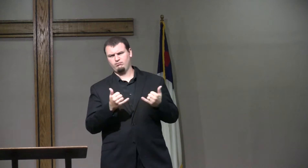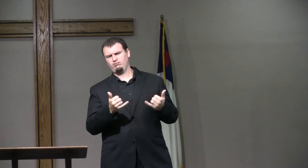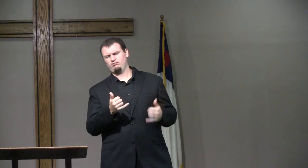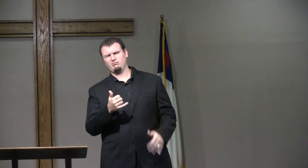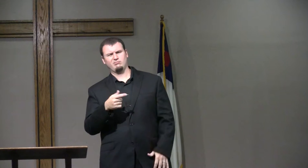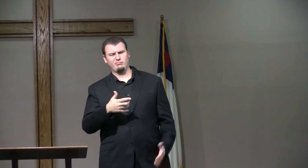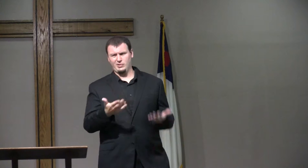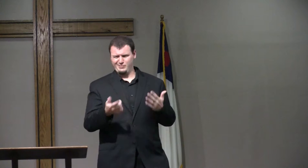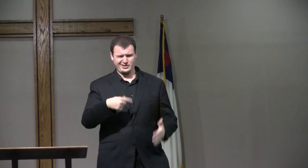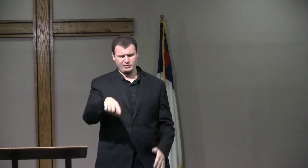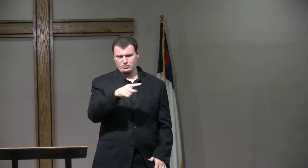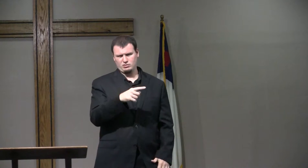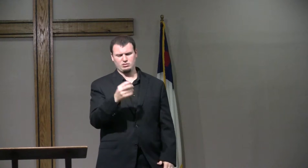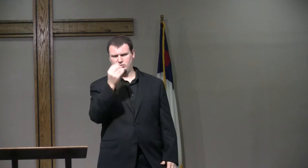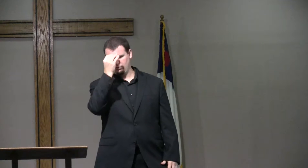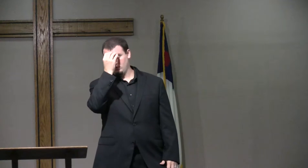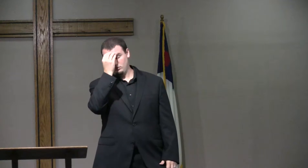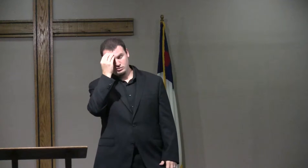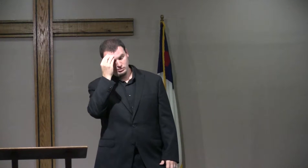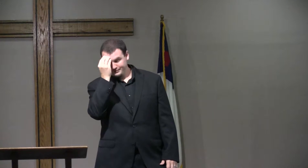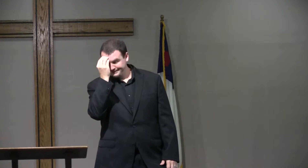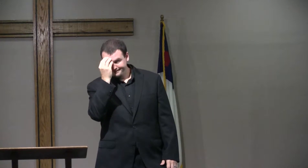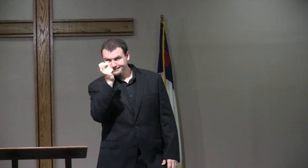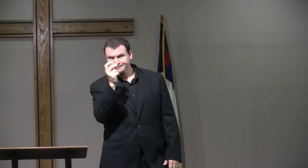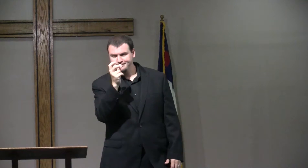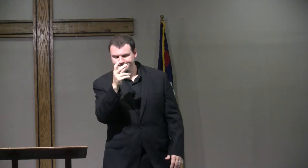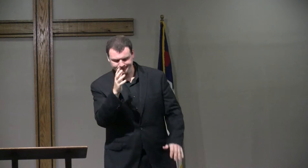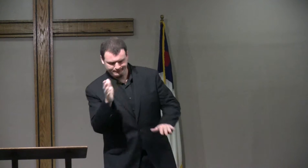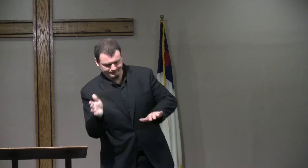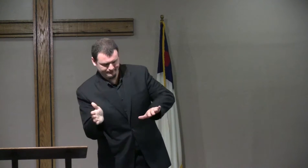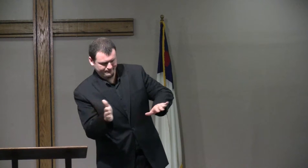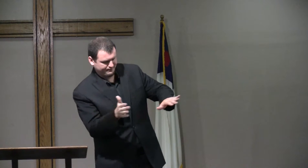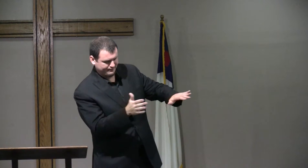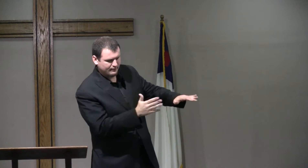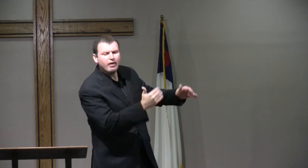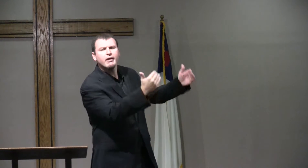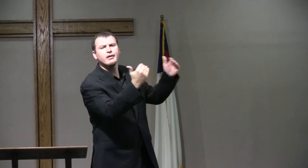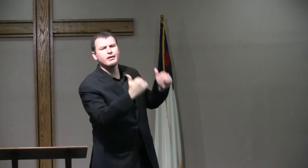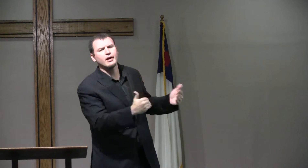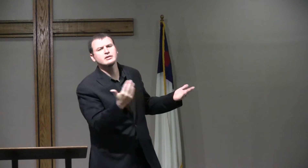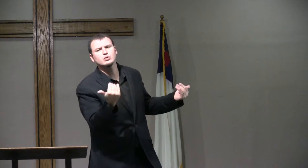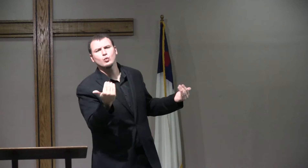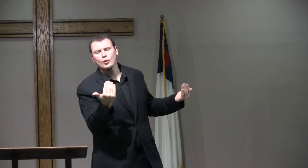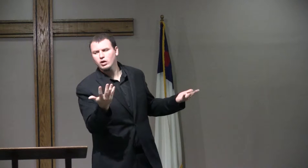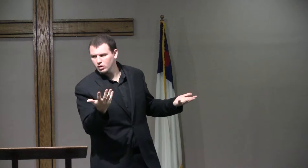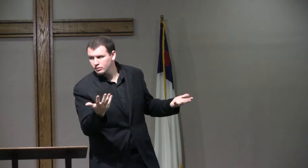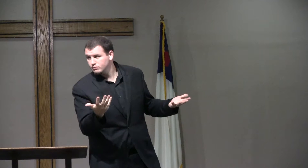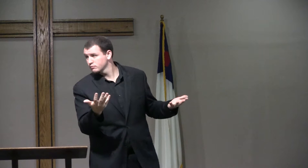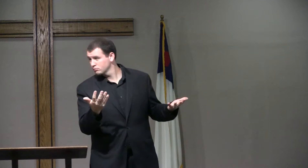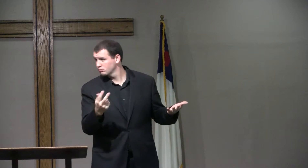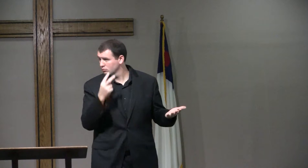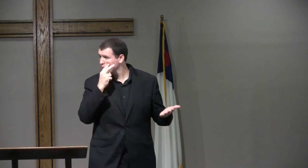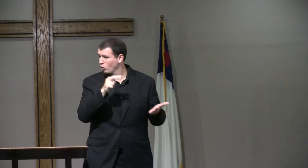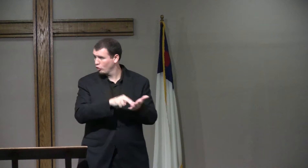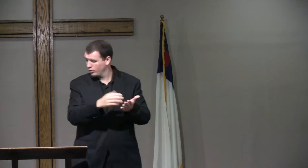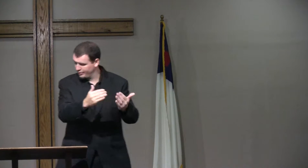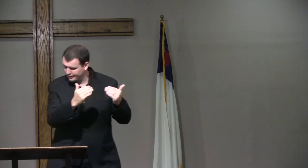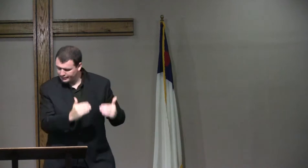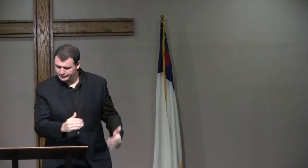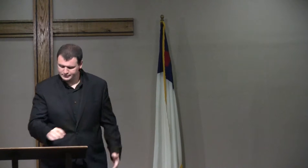That is hard. Maybe you're thinking, okay. All right, so what's next? What do we